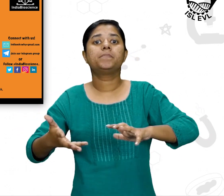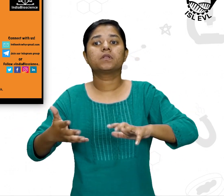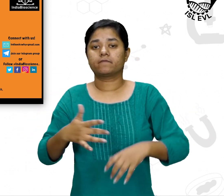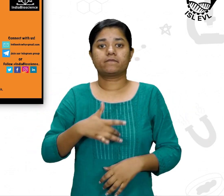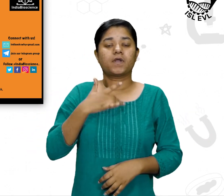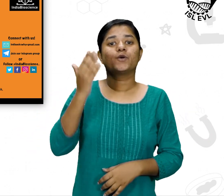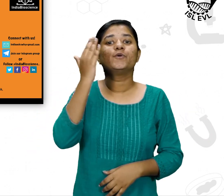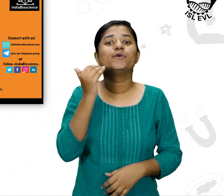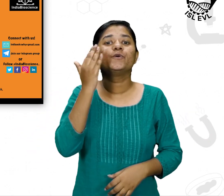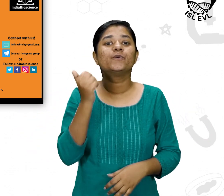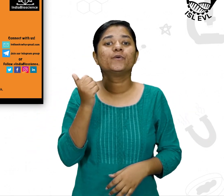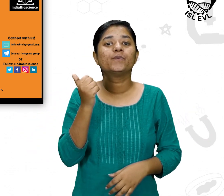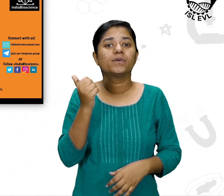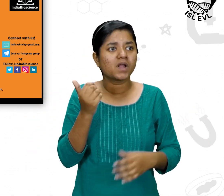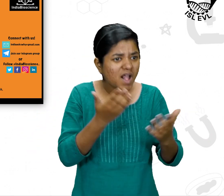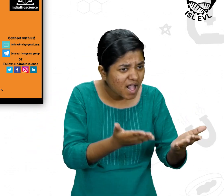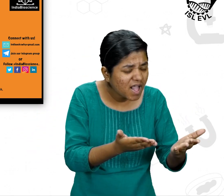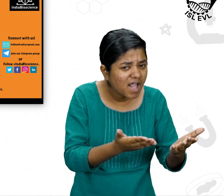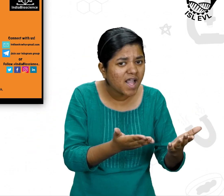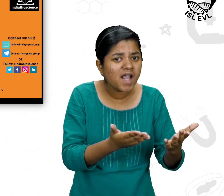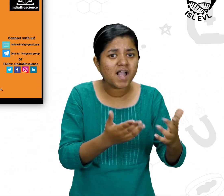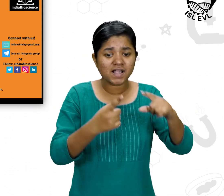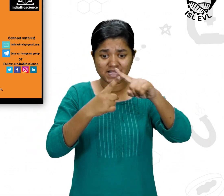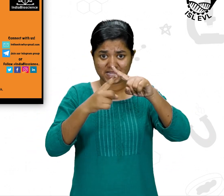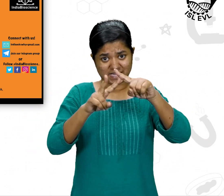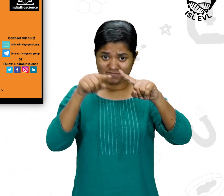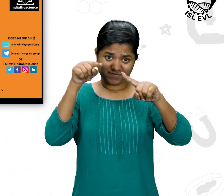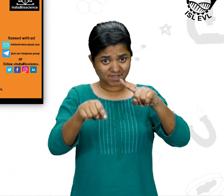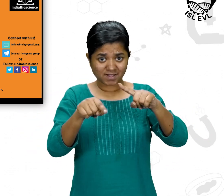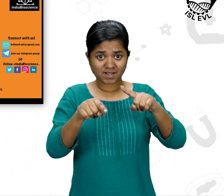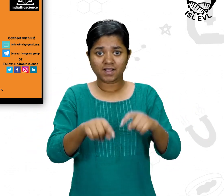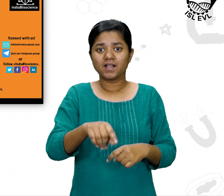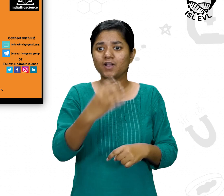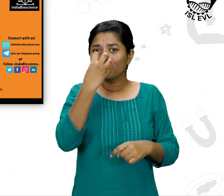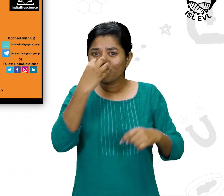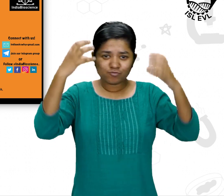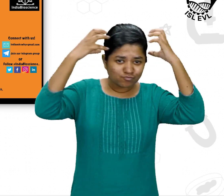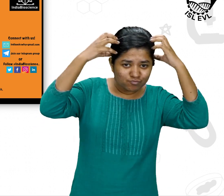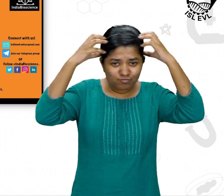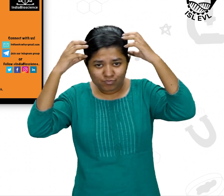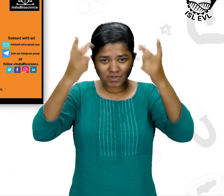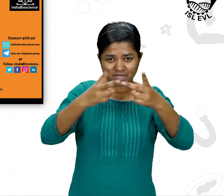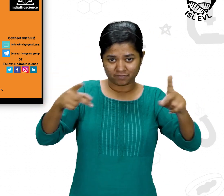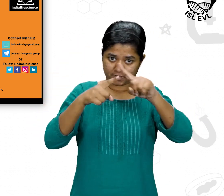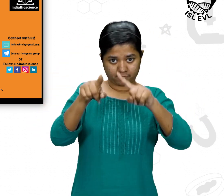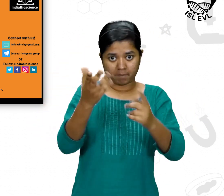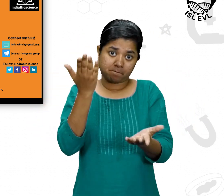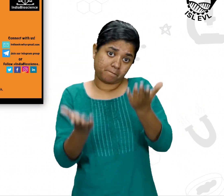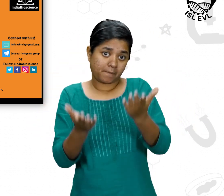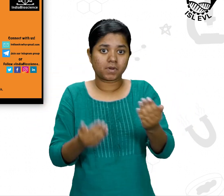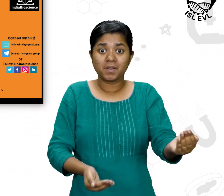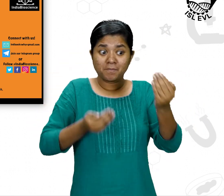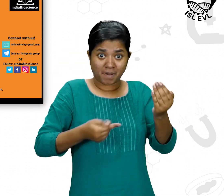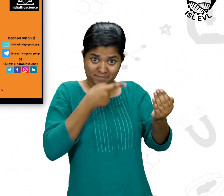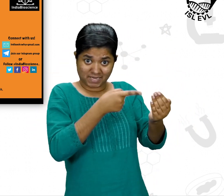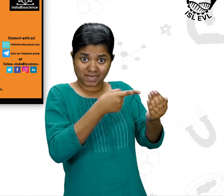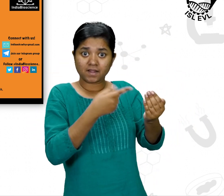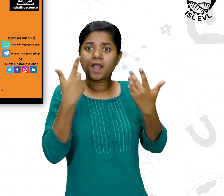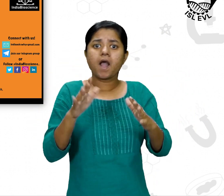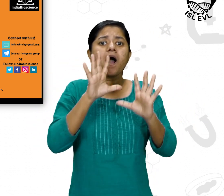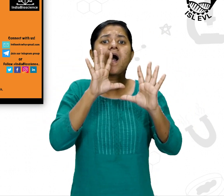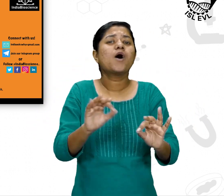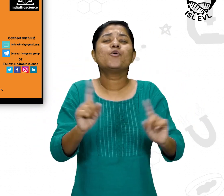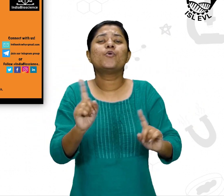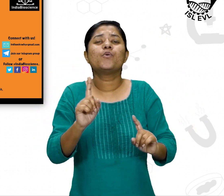Yes, yes, even cartoons. Oh, okay. So, if I were to draw these features on a potato, would